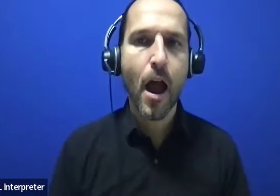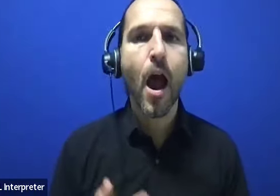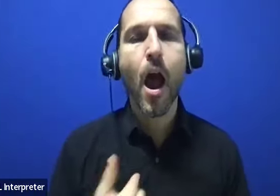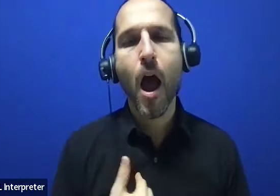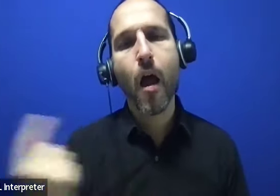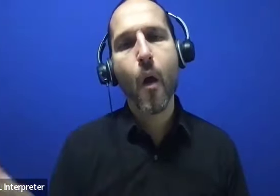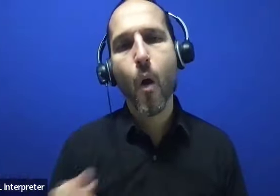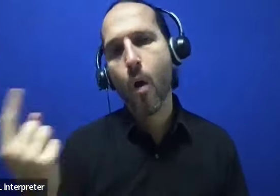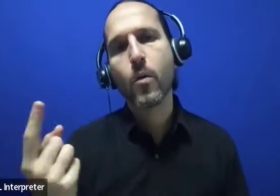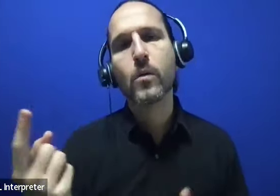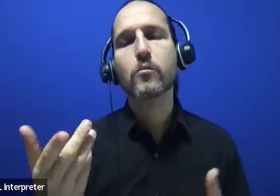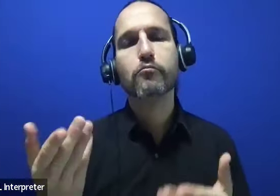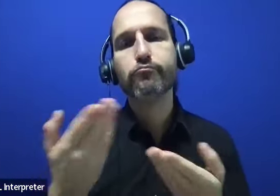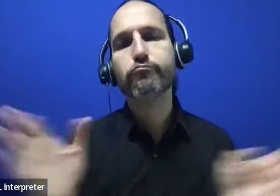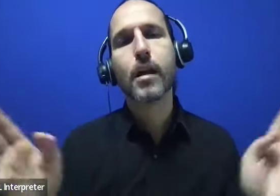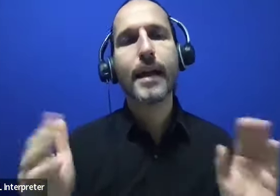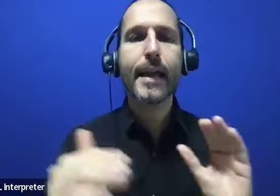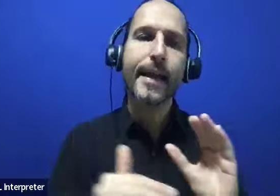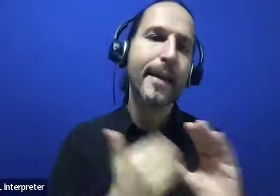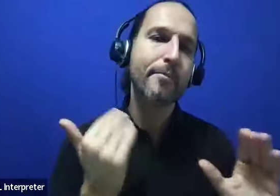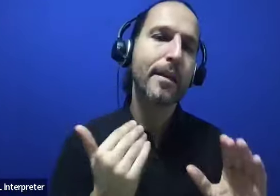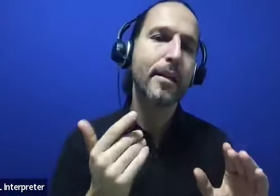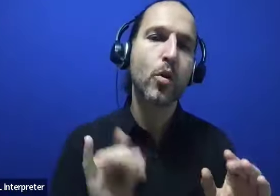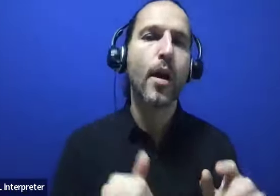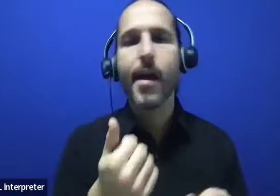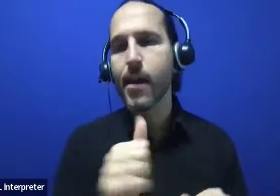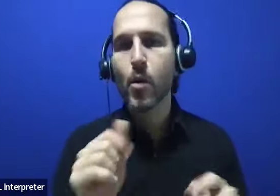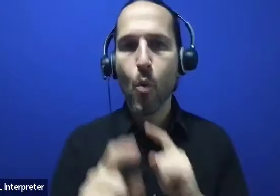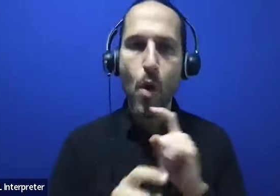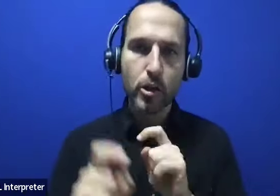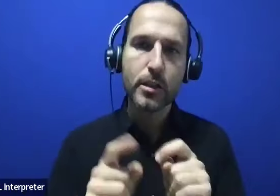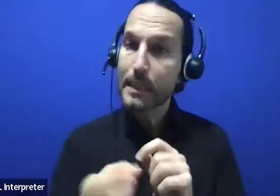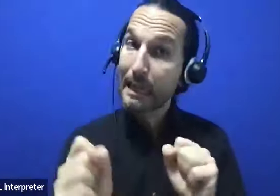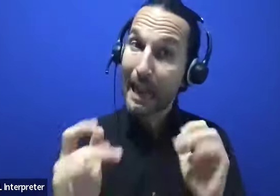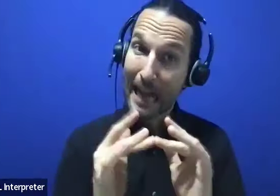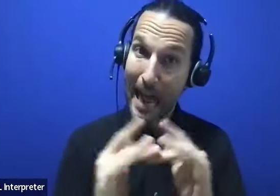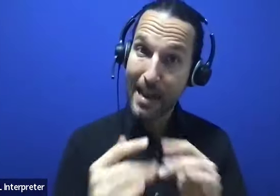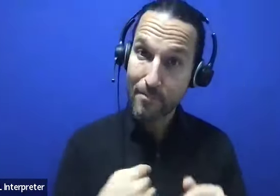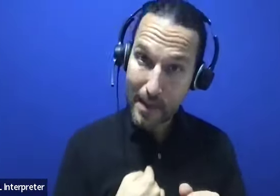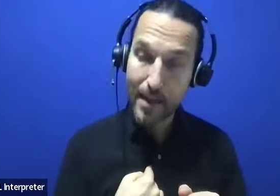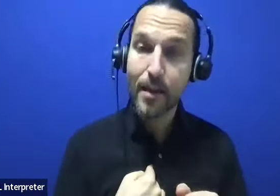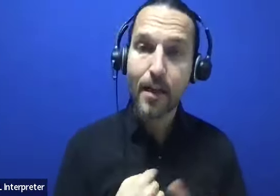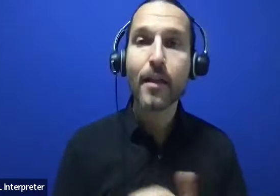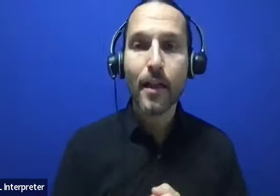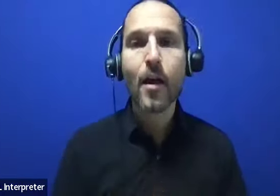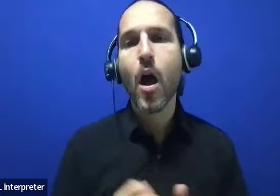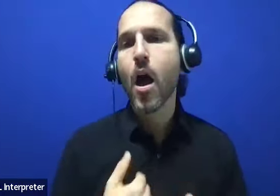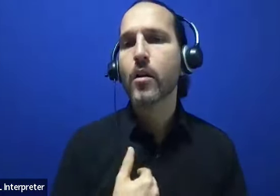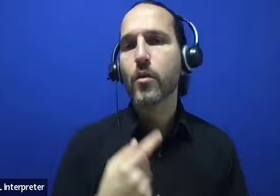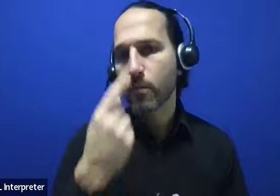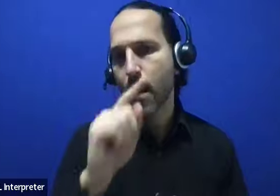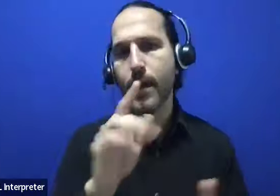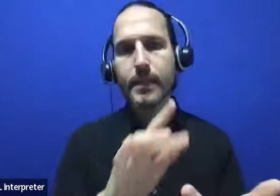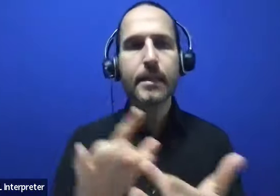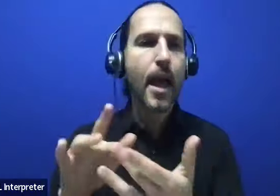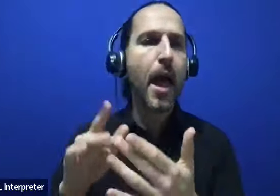always open to receiving email questions. So don't hesitate to try to contact me, and I will be happy to be in touch with